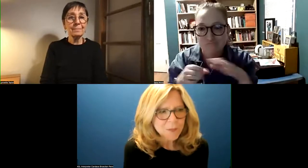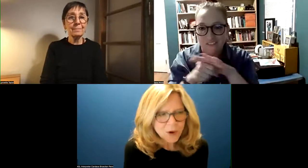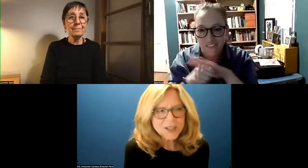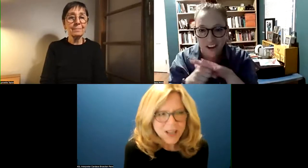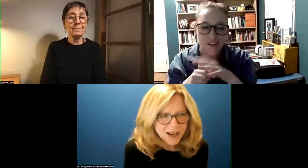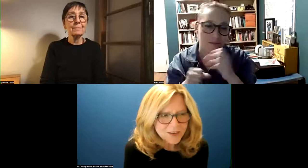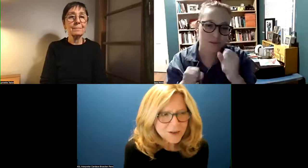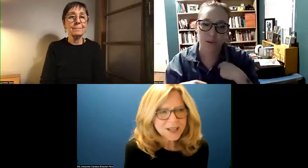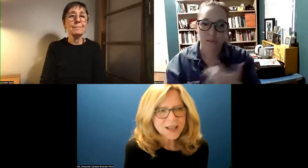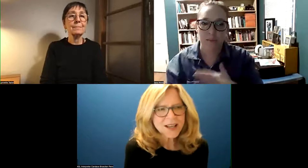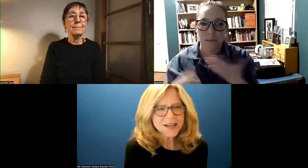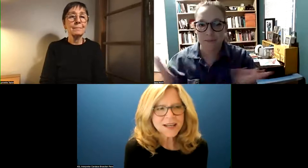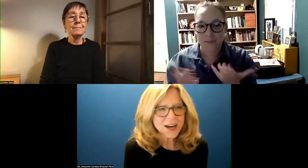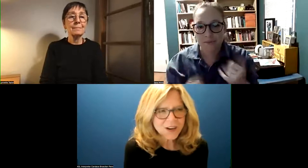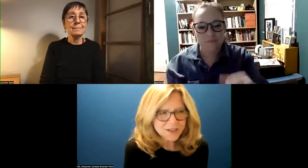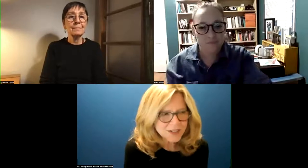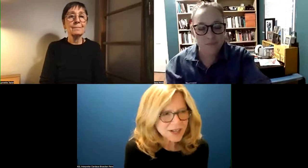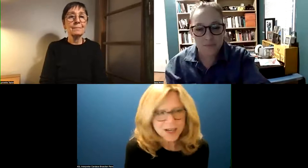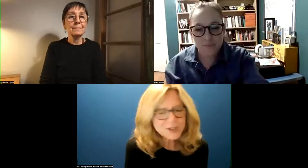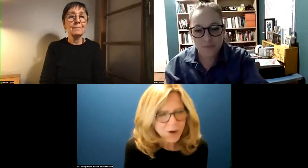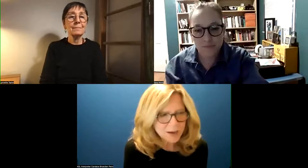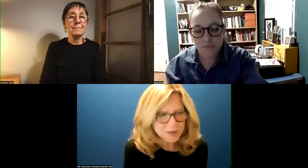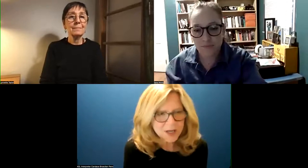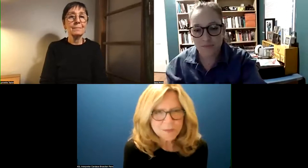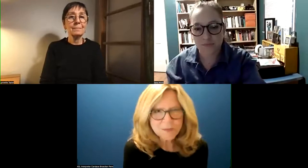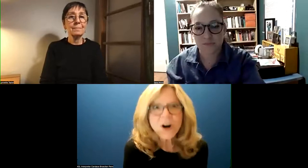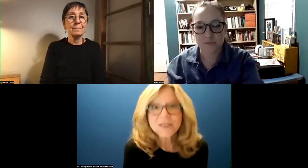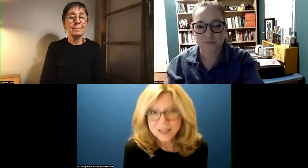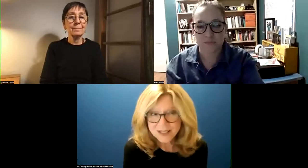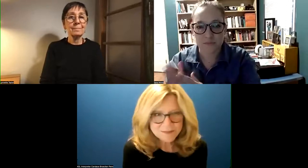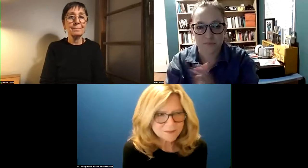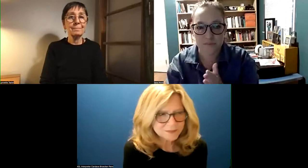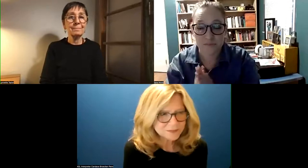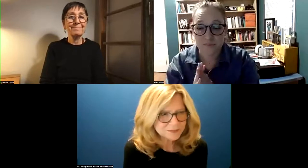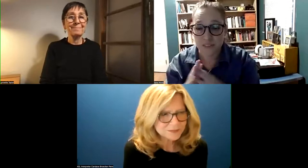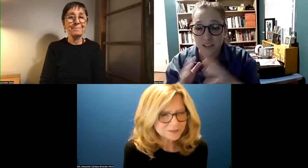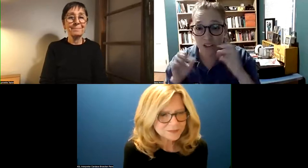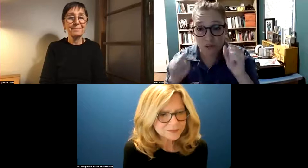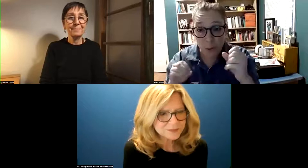important gathering and an area of study. I'm so happy to be a part of it.